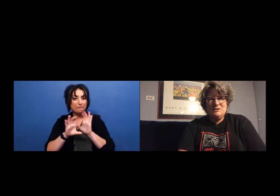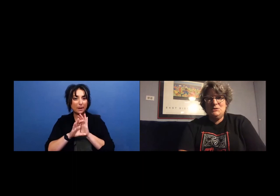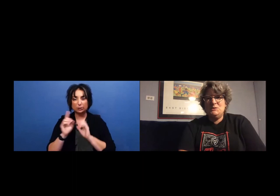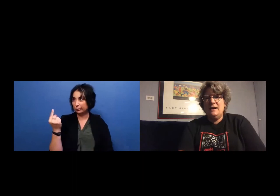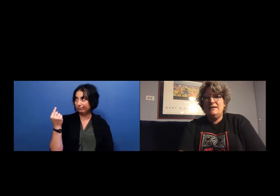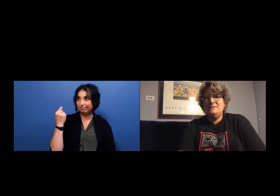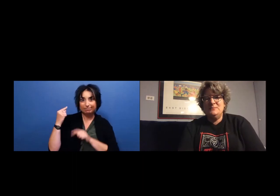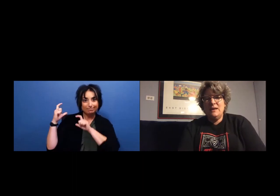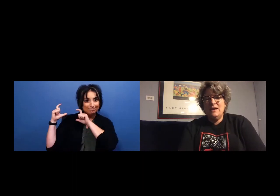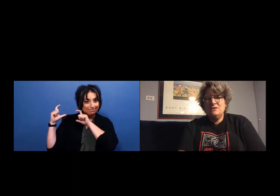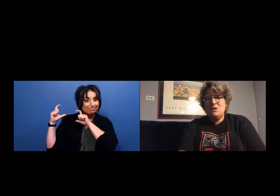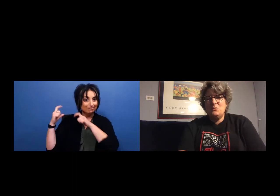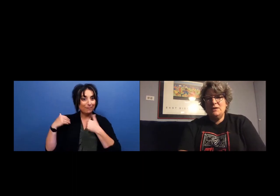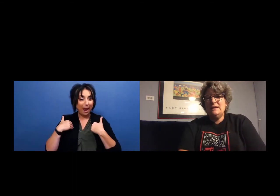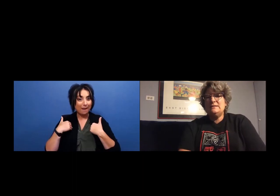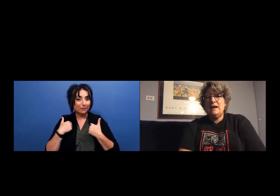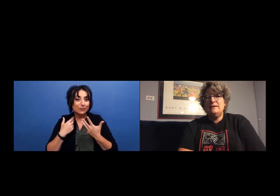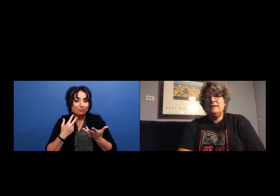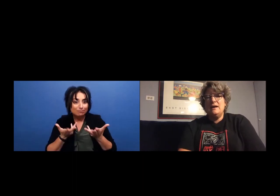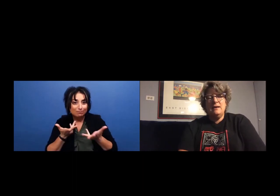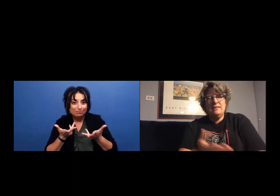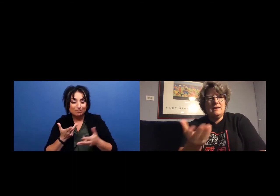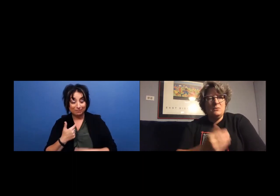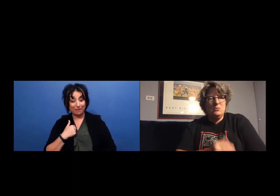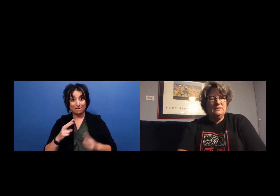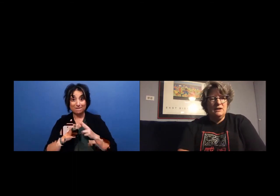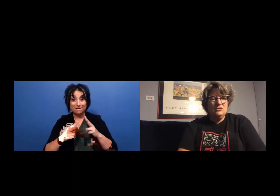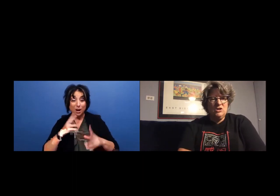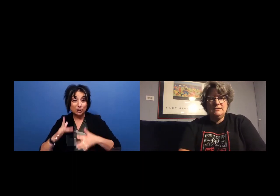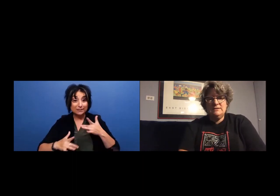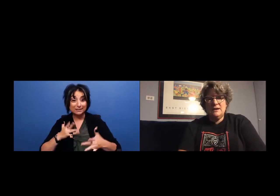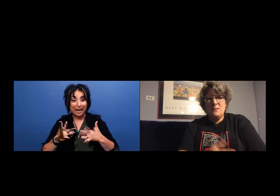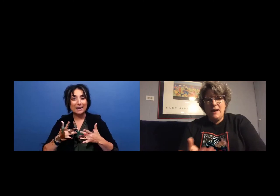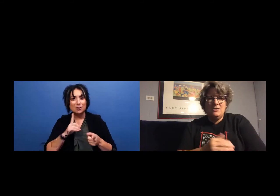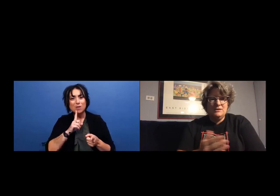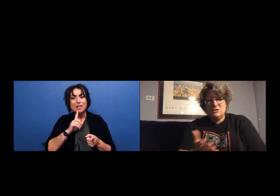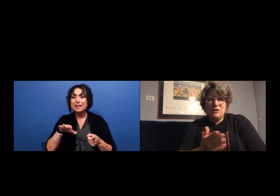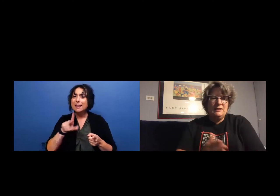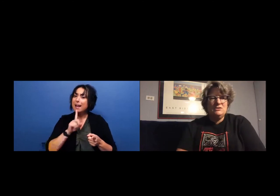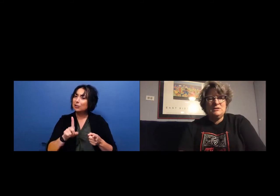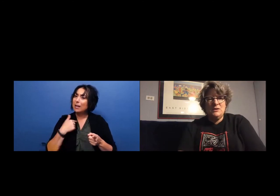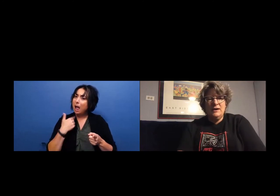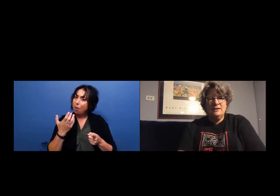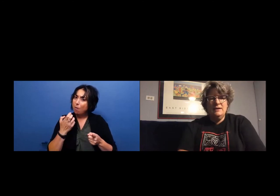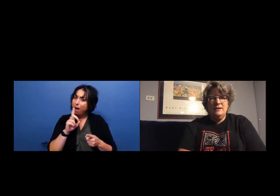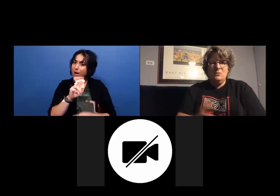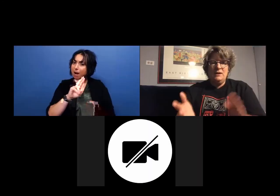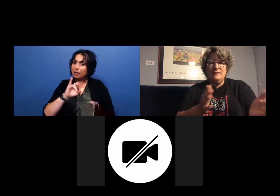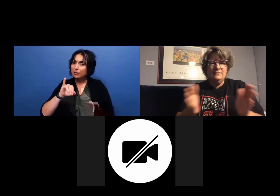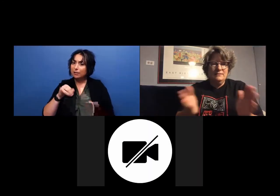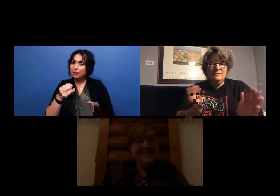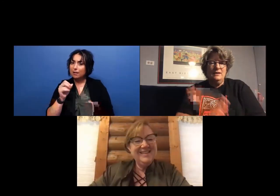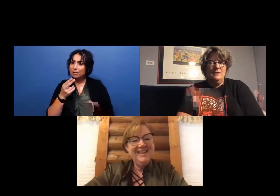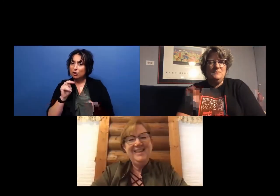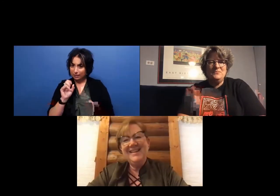broadcasting to you tonight. So I'm really excited. I think I want Dr. Johnson to come back on the screen just so that we